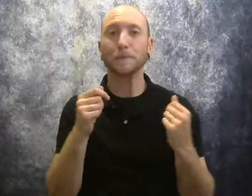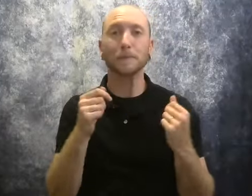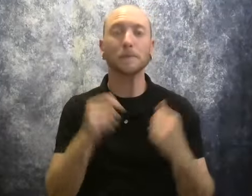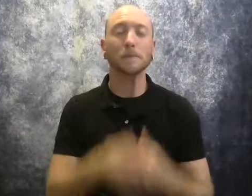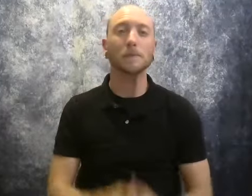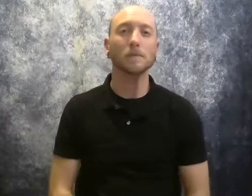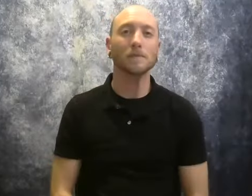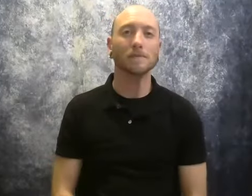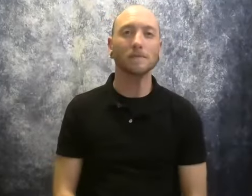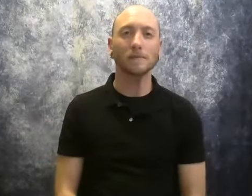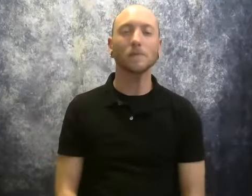Anyhow,